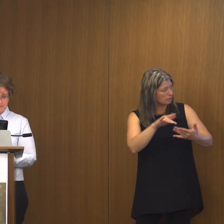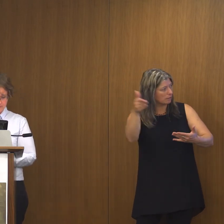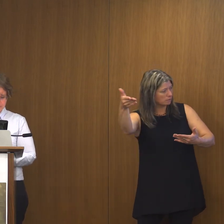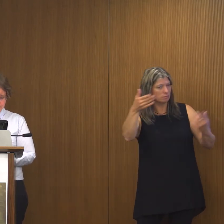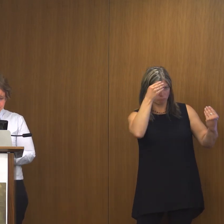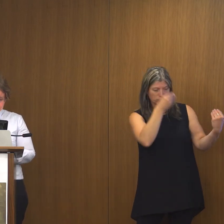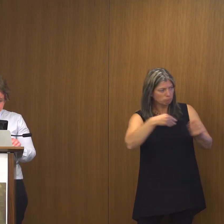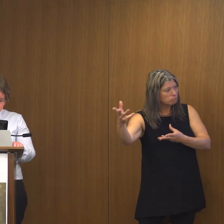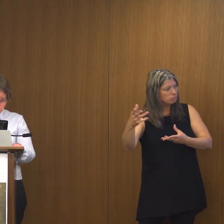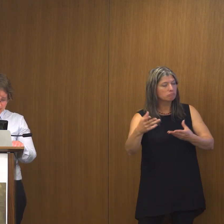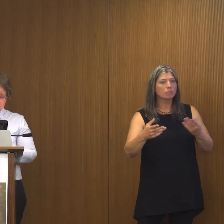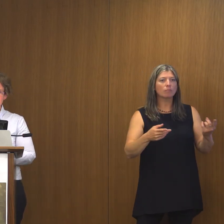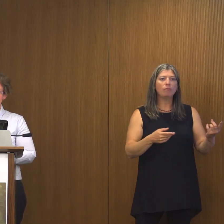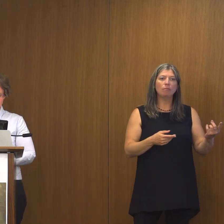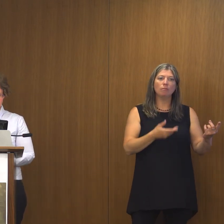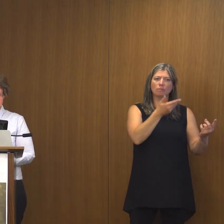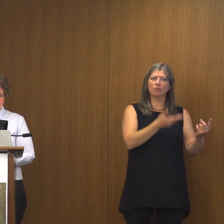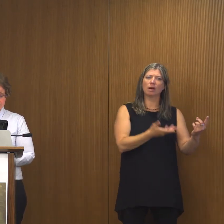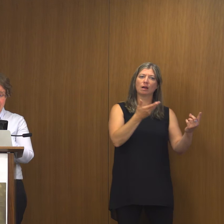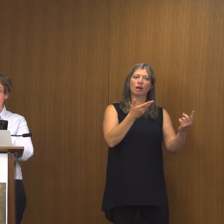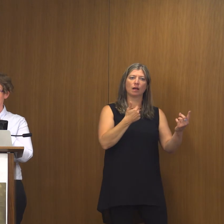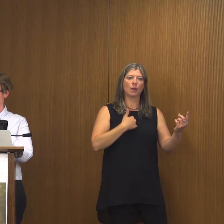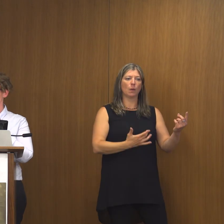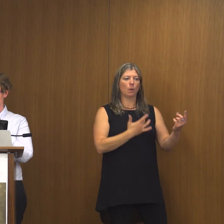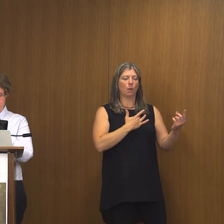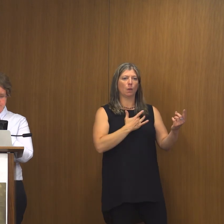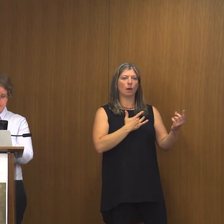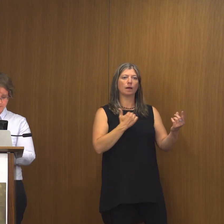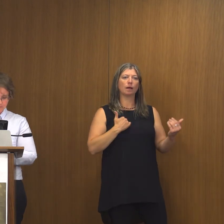them. It concerned me to realize that I have a